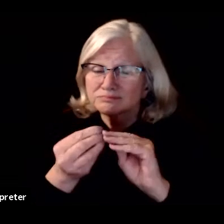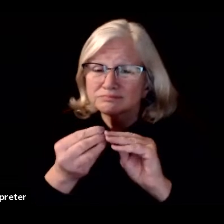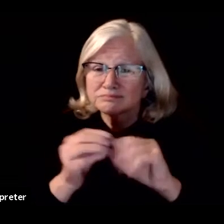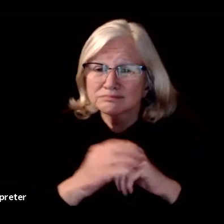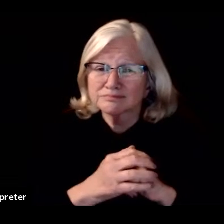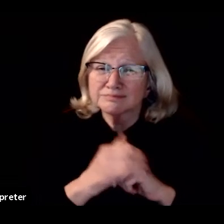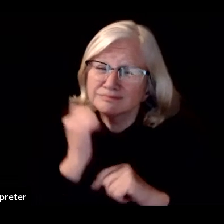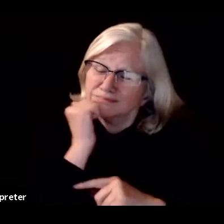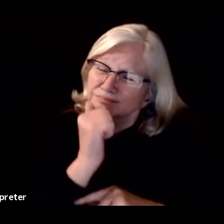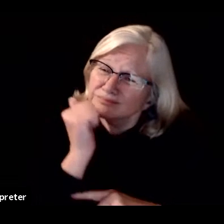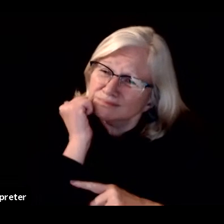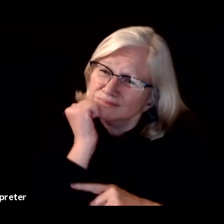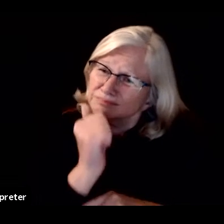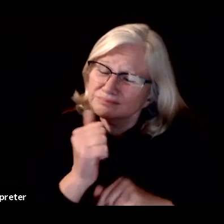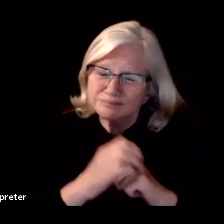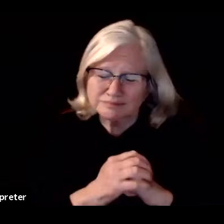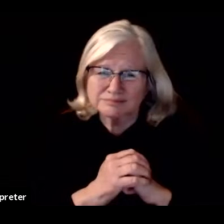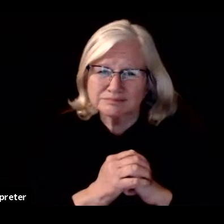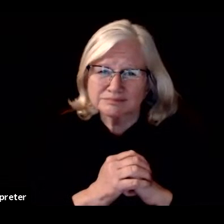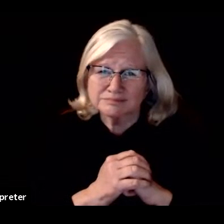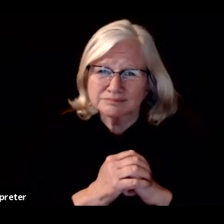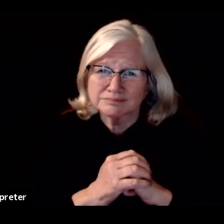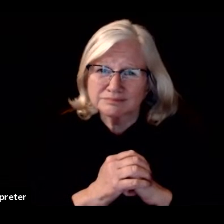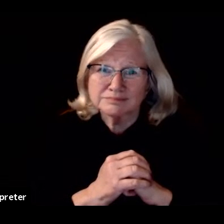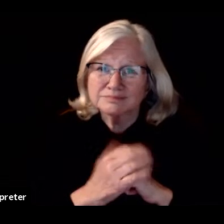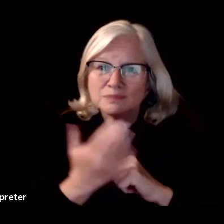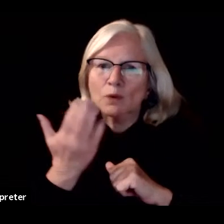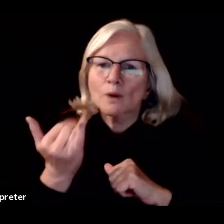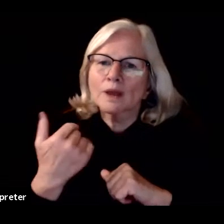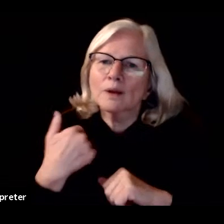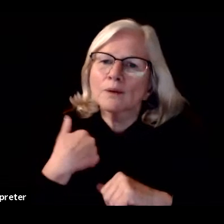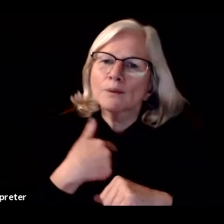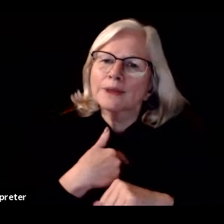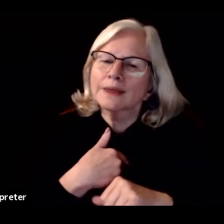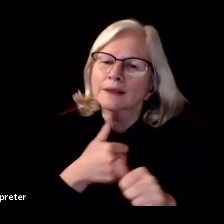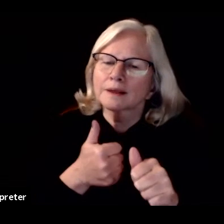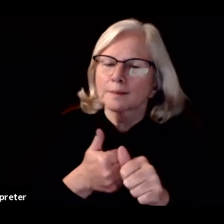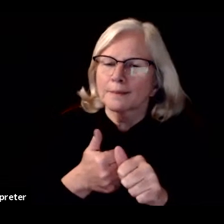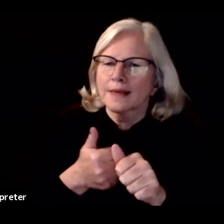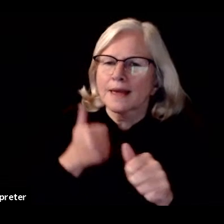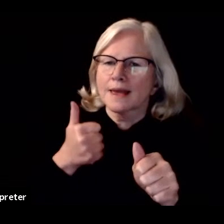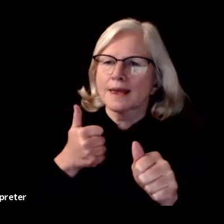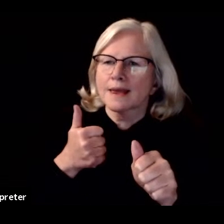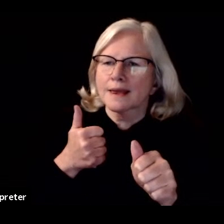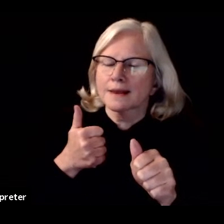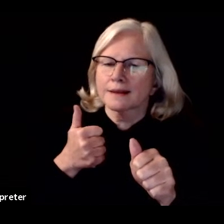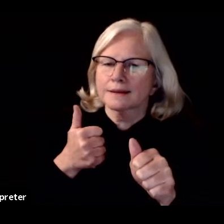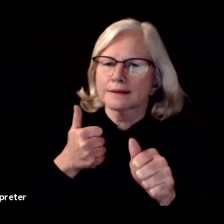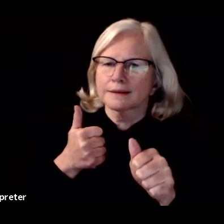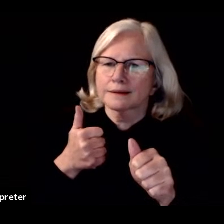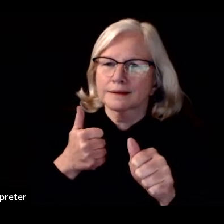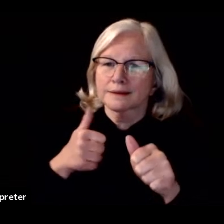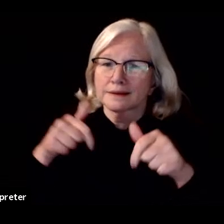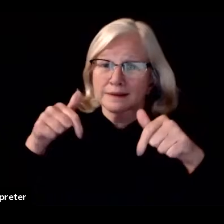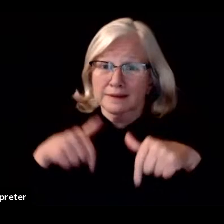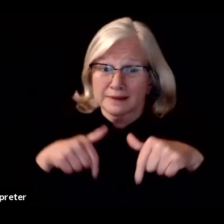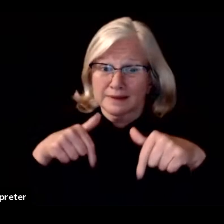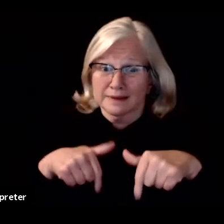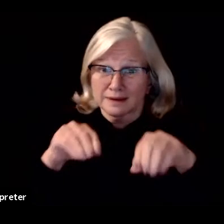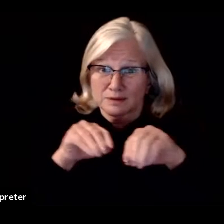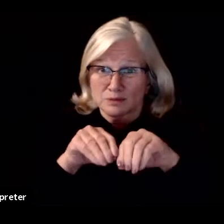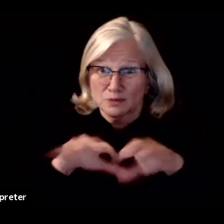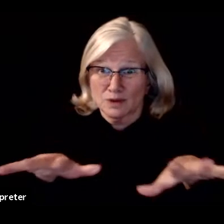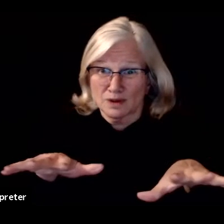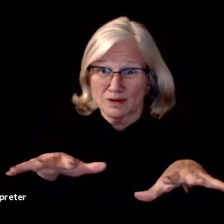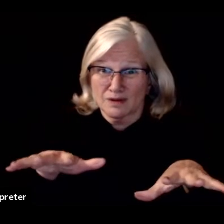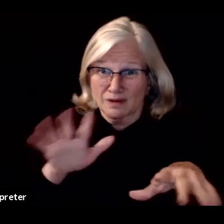falling behind the rapid spread of this virus. And as we said, this is truly a statewide outbreak. The hottest spots of the outbreak